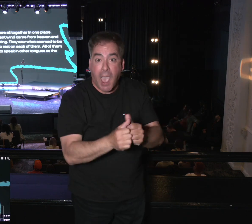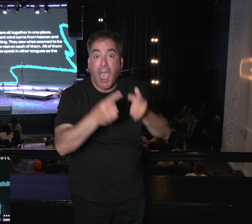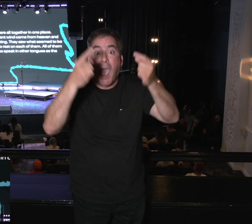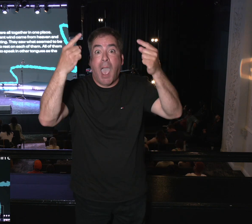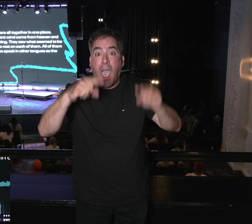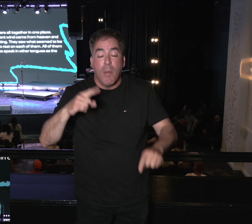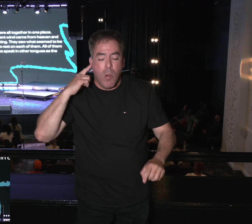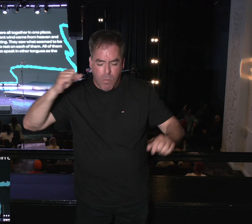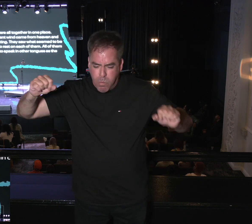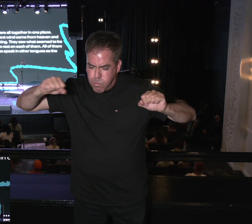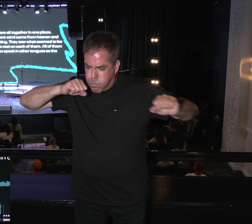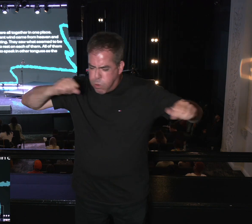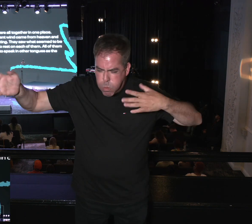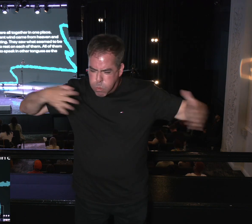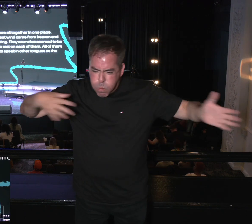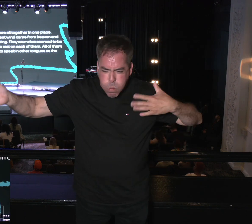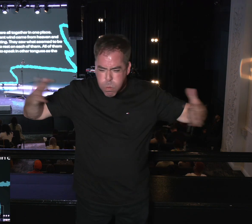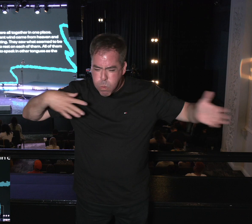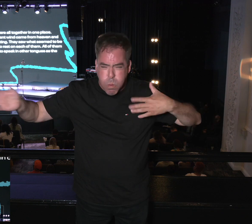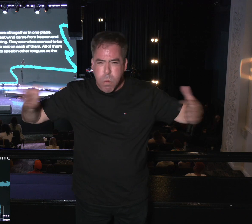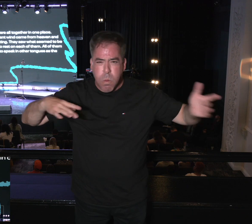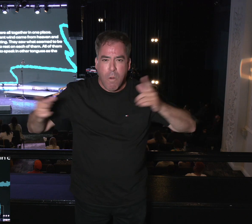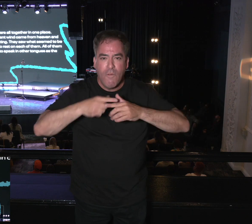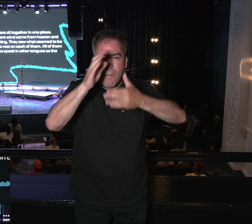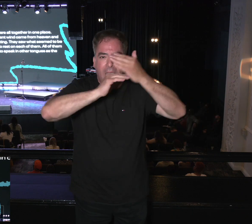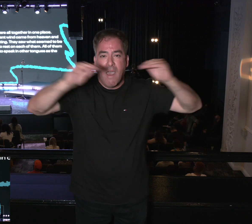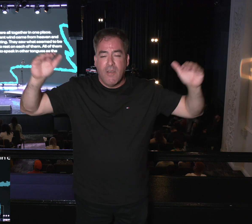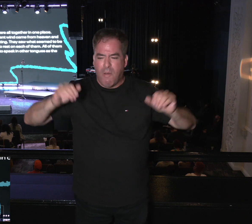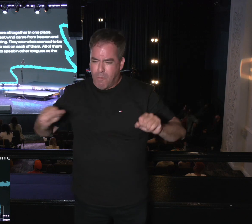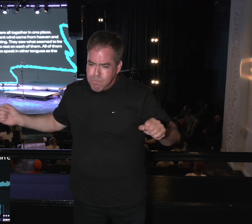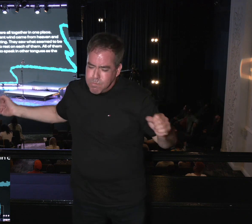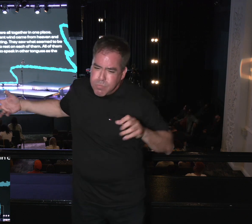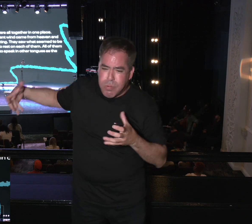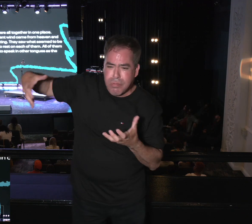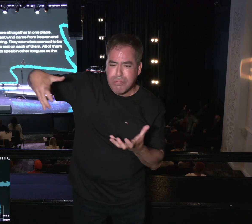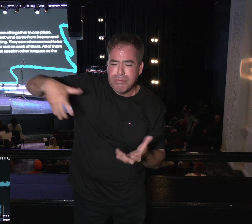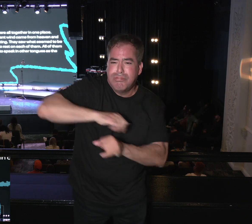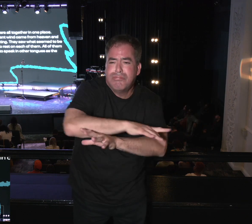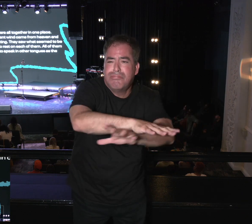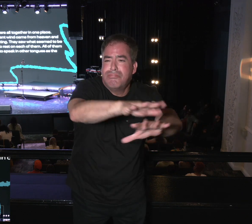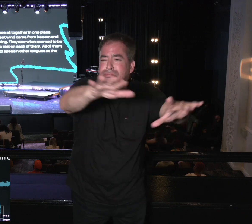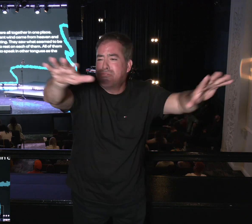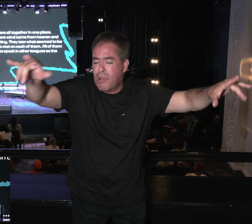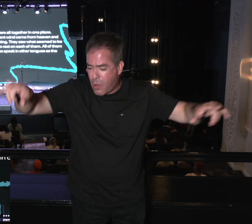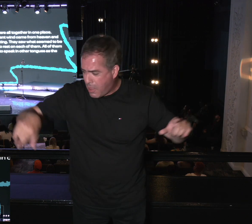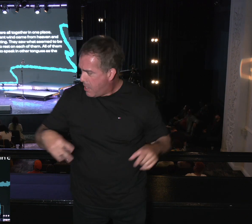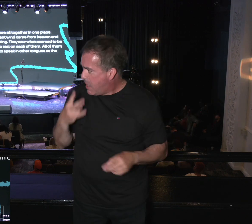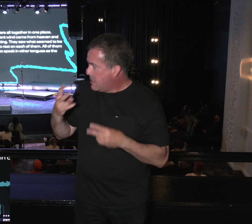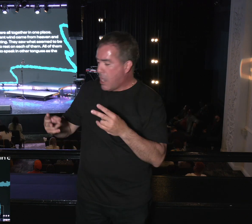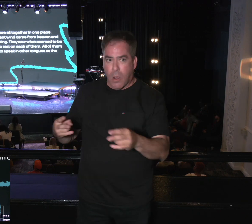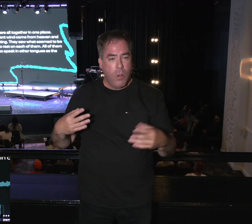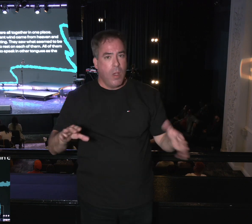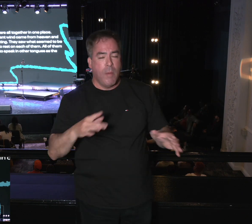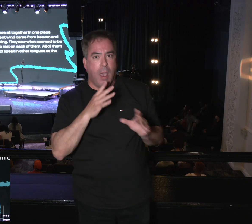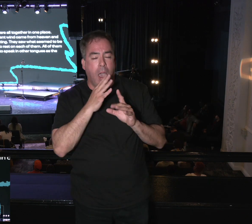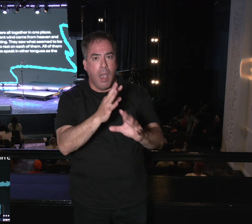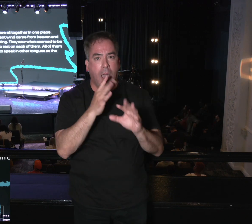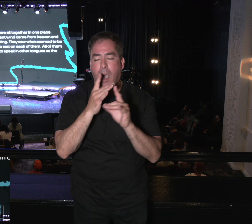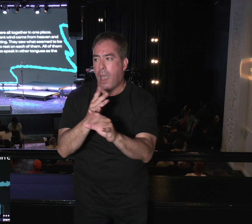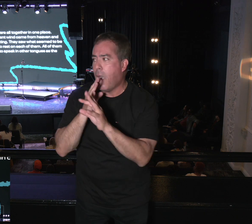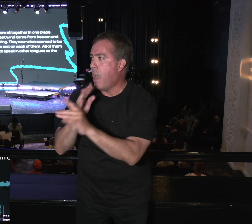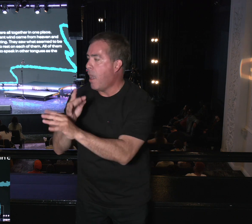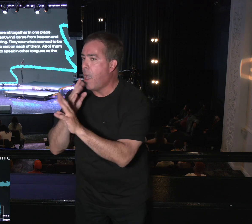Suddenly, a sound like the blowing of a violent wind came from heaven, filled the whole house where they were sitting. They saw what seemed to be tongues of fire